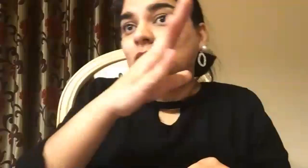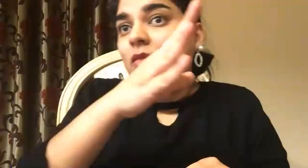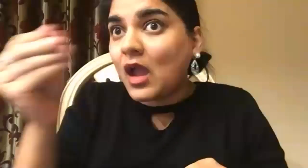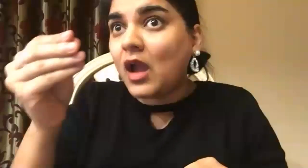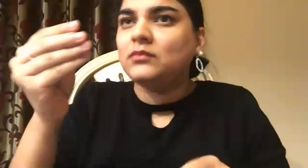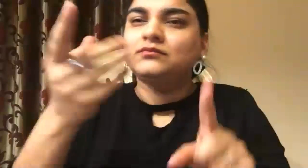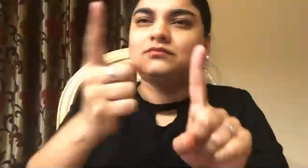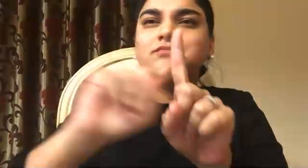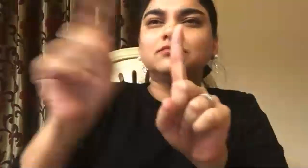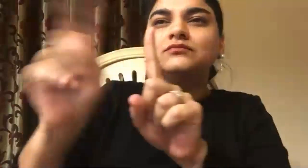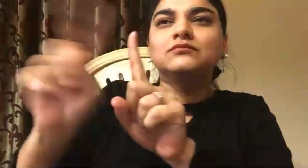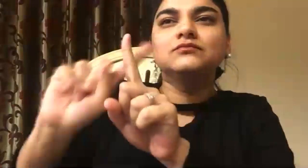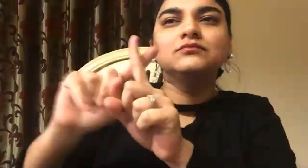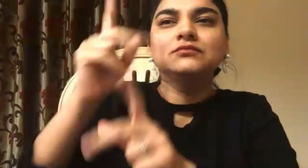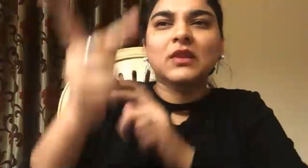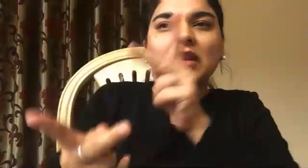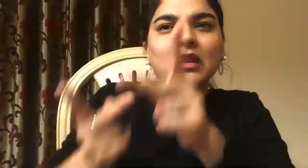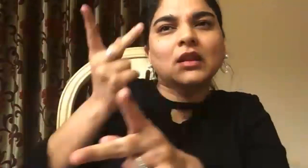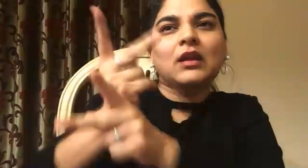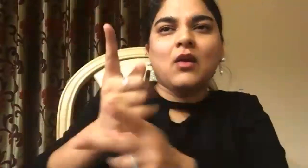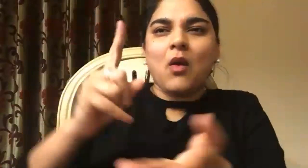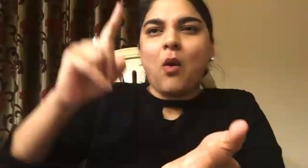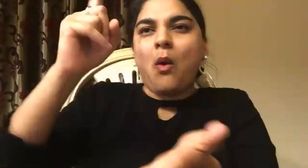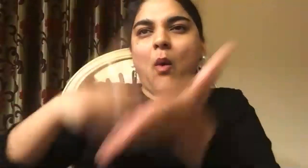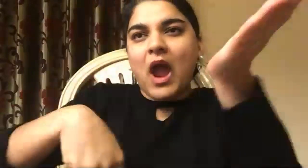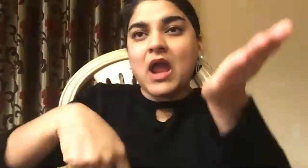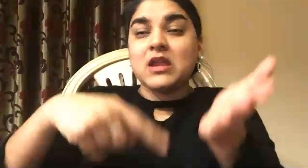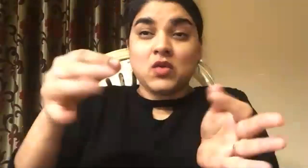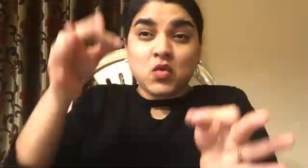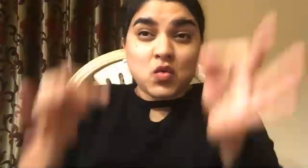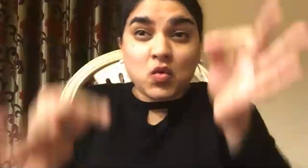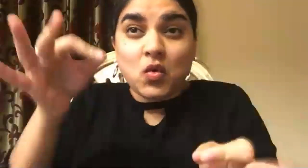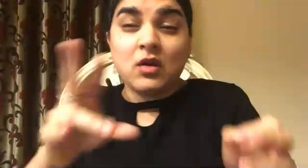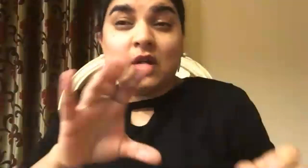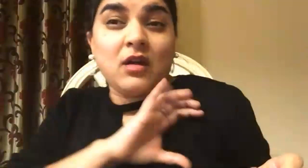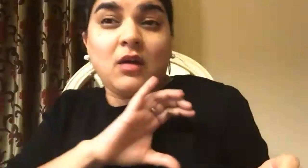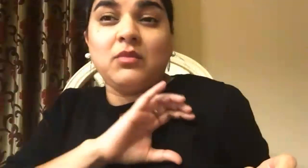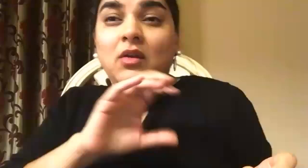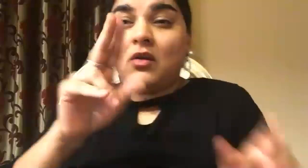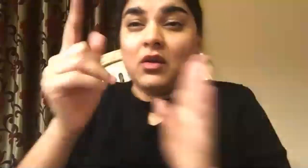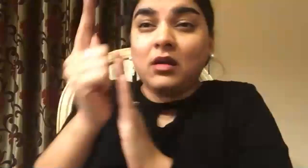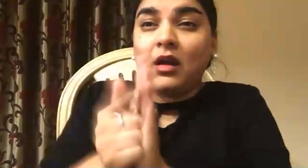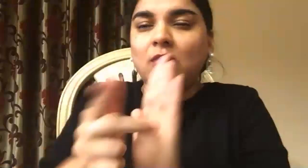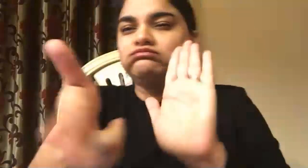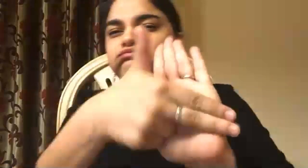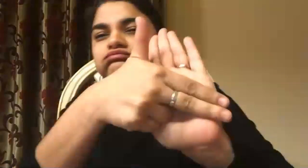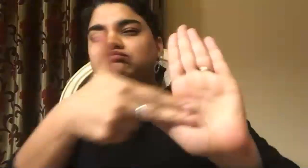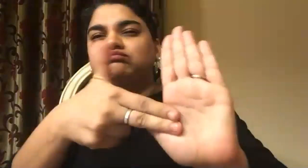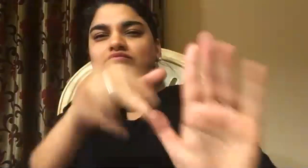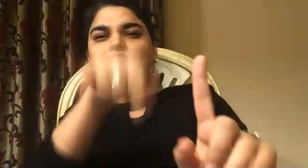I've heard a lot of stories of deaf people who were in prison, who were incarcerated, and had no access,